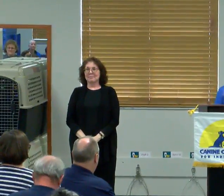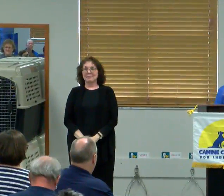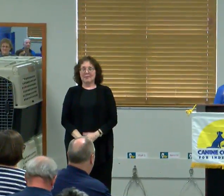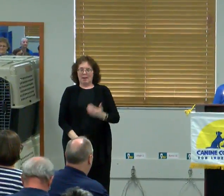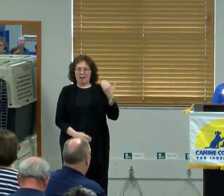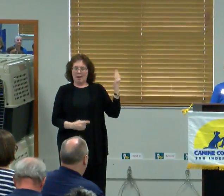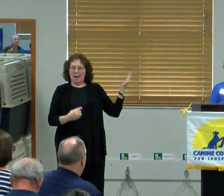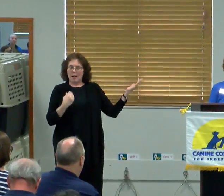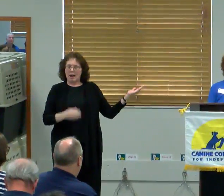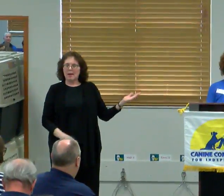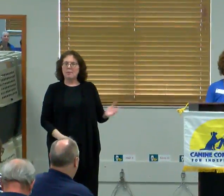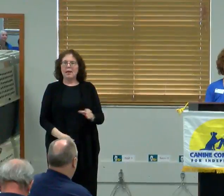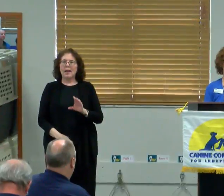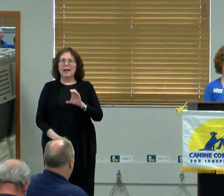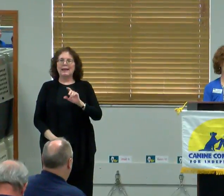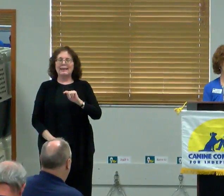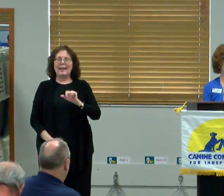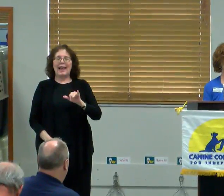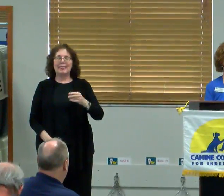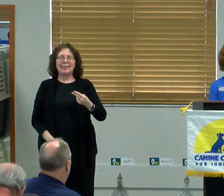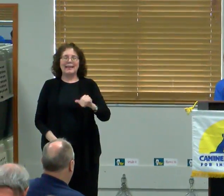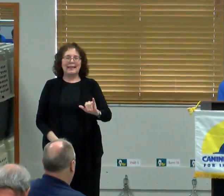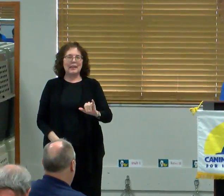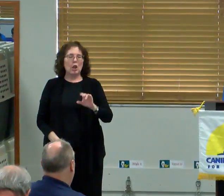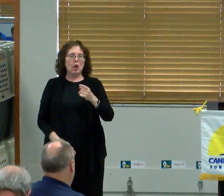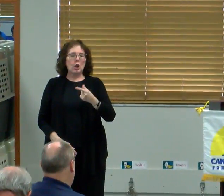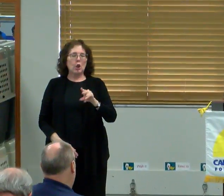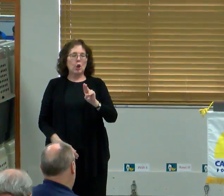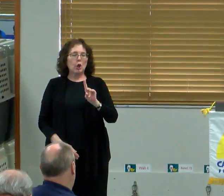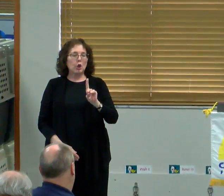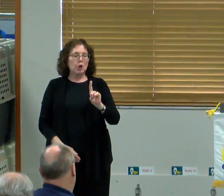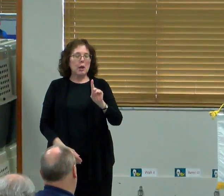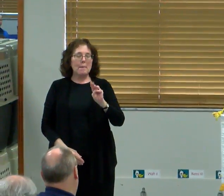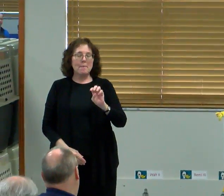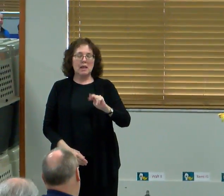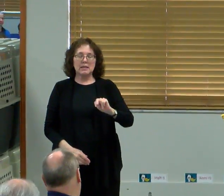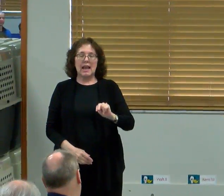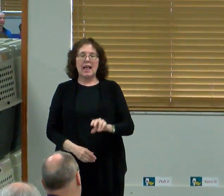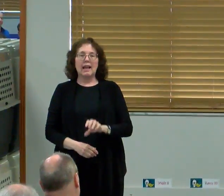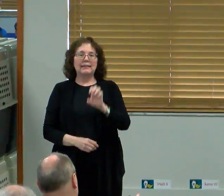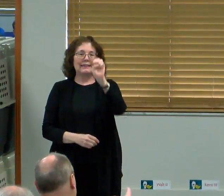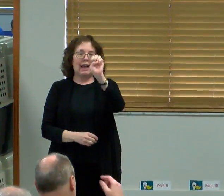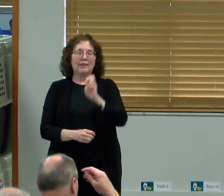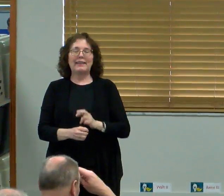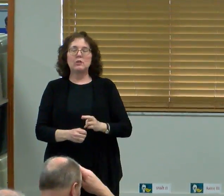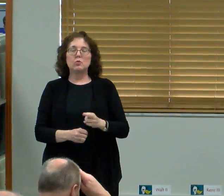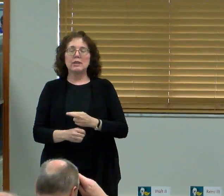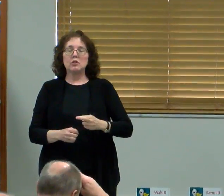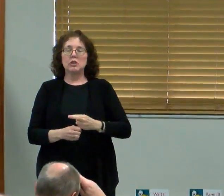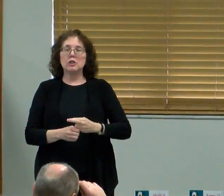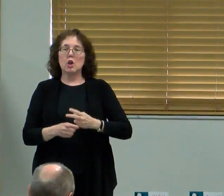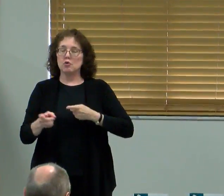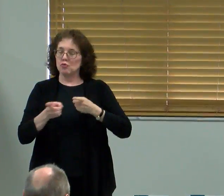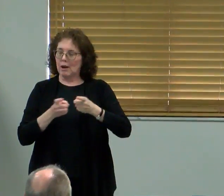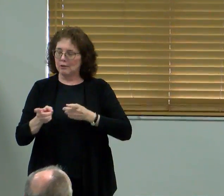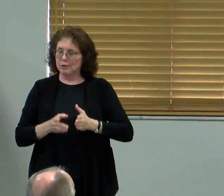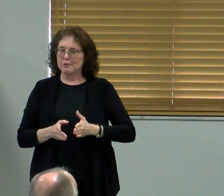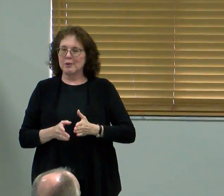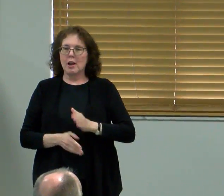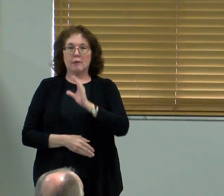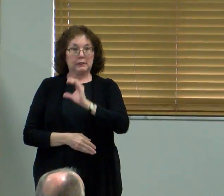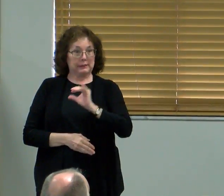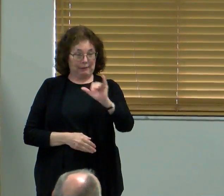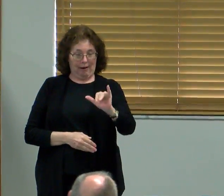I'm Kathy Gooden, the Executive Director of the Southeast Region for Canine Companions, and it is my